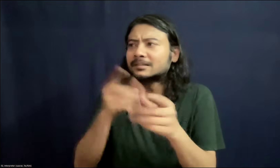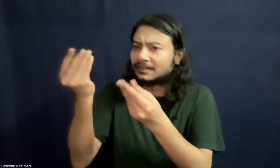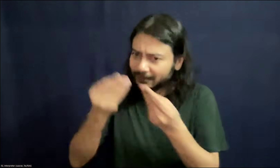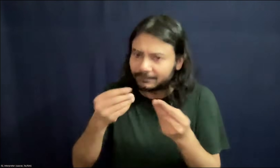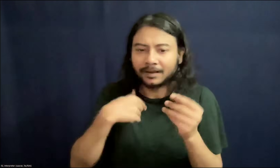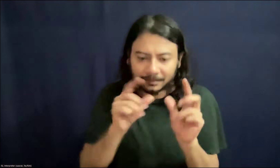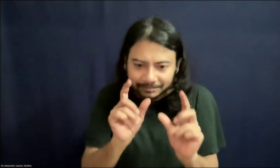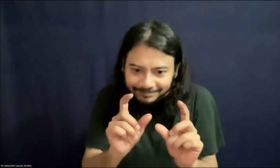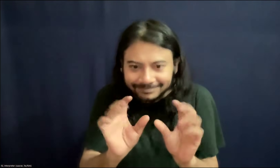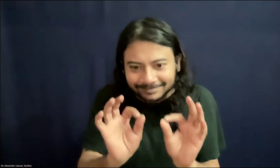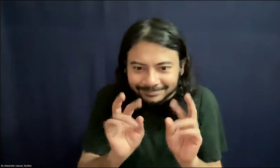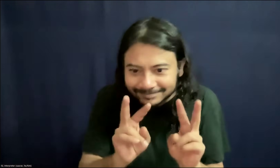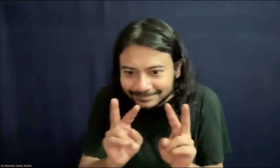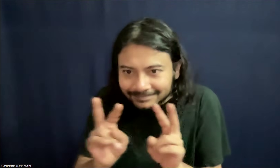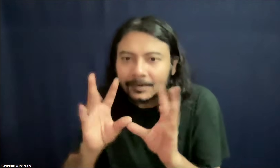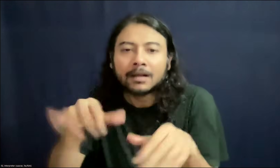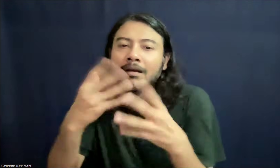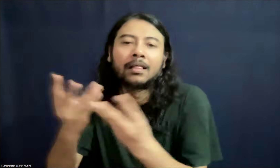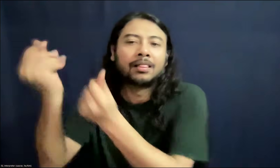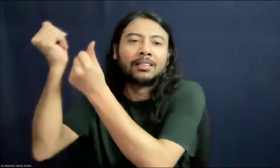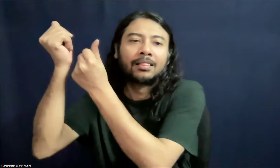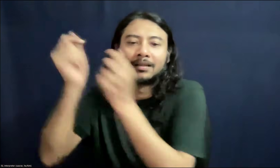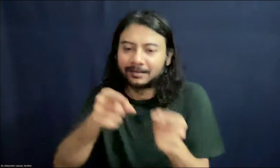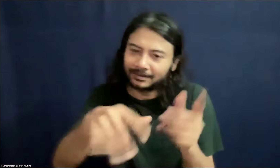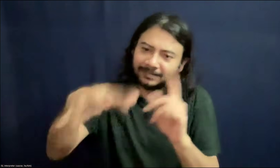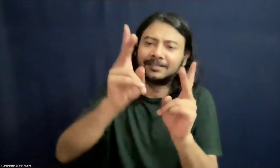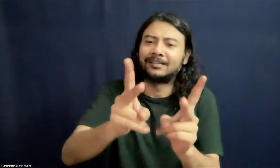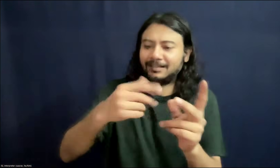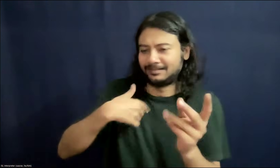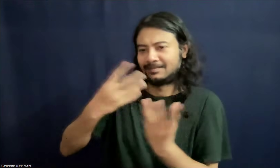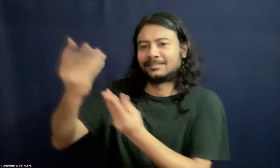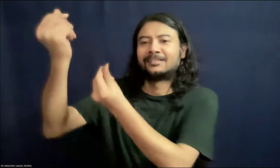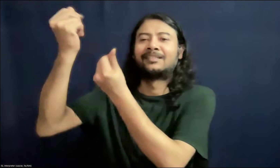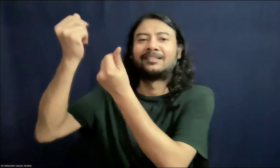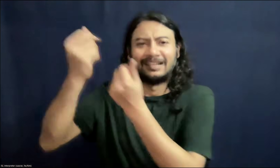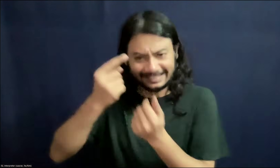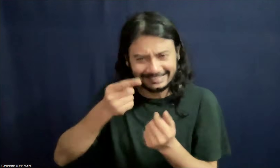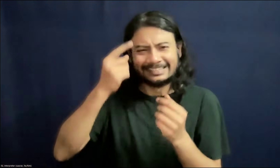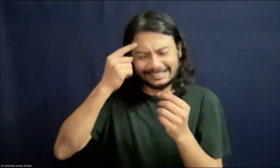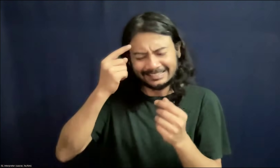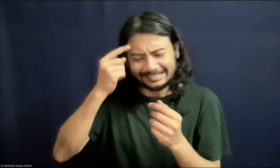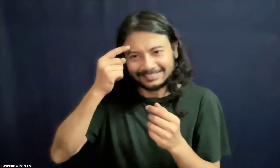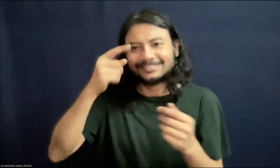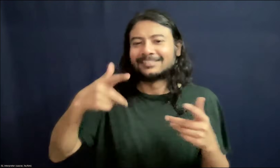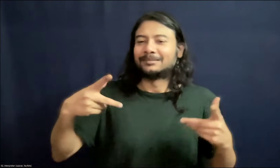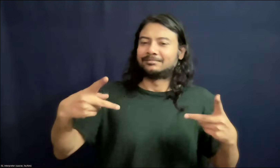By using this knowledge that I'm giving you in this chapter, you can actually cut this tree.